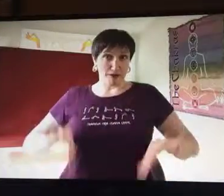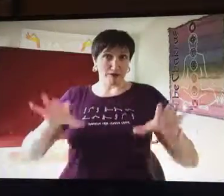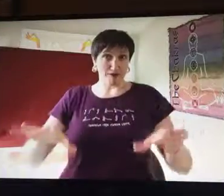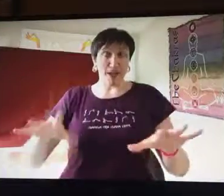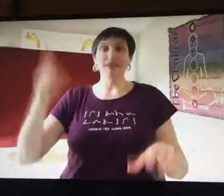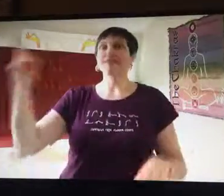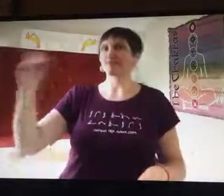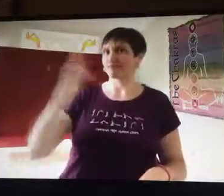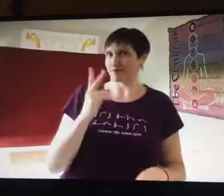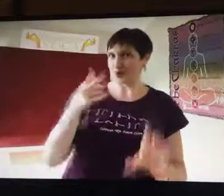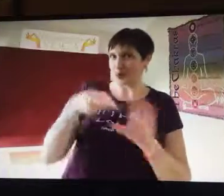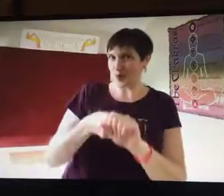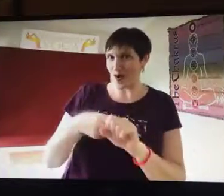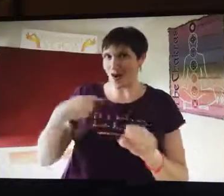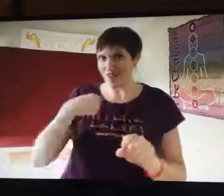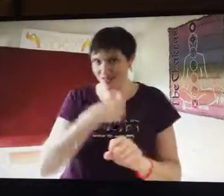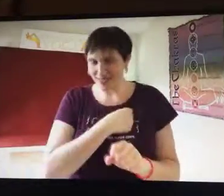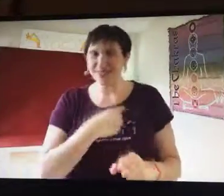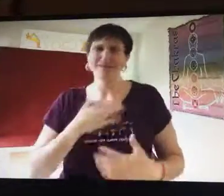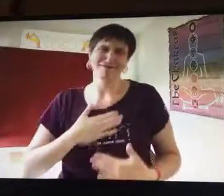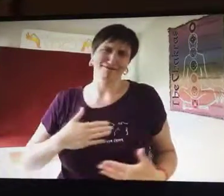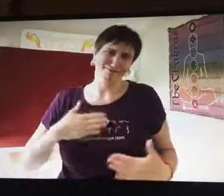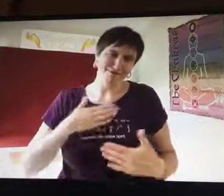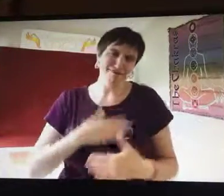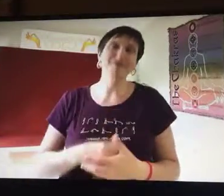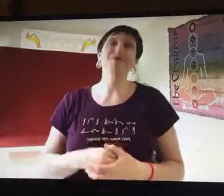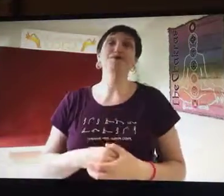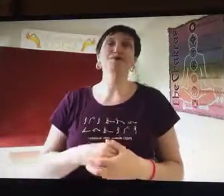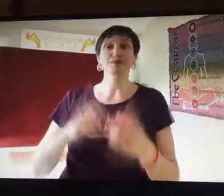These 2 deaf women from Australia came and joined us.